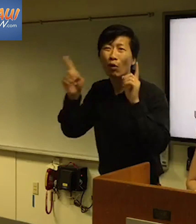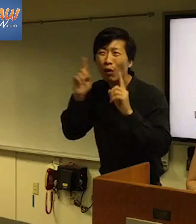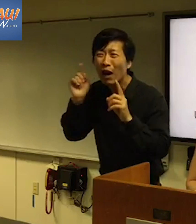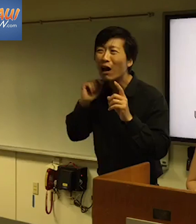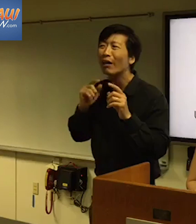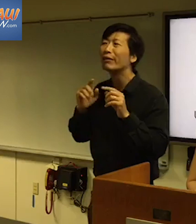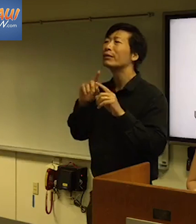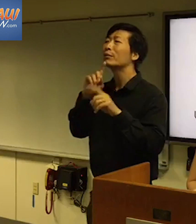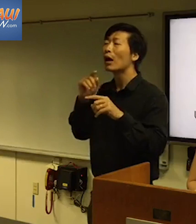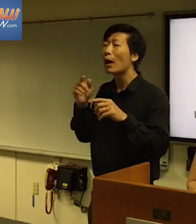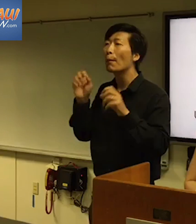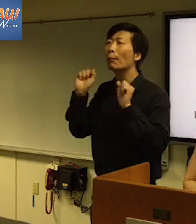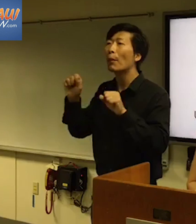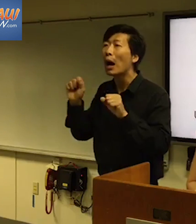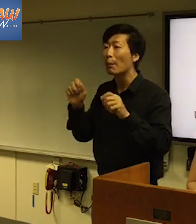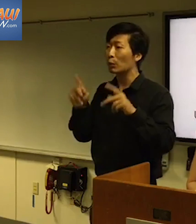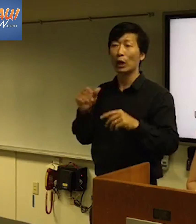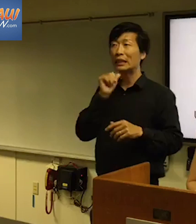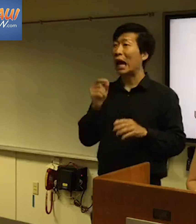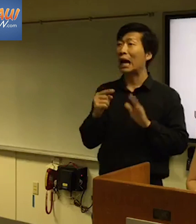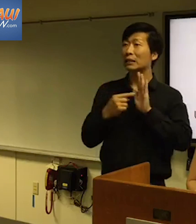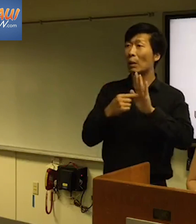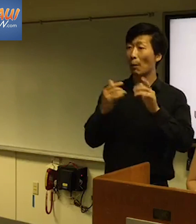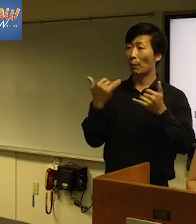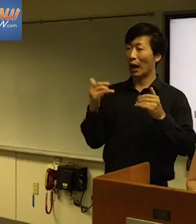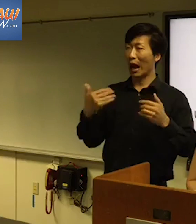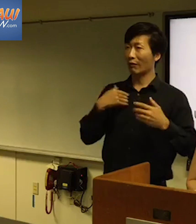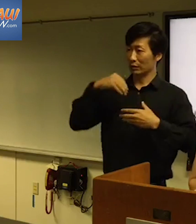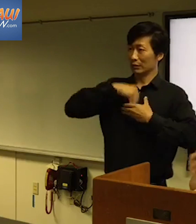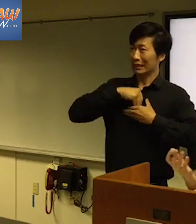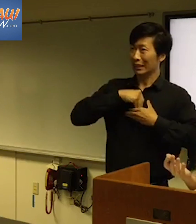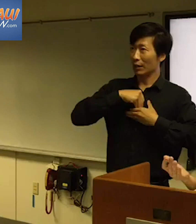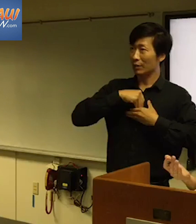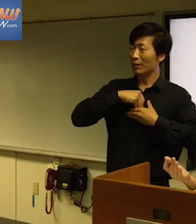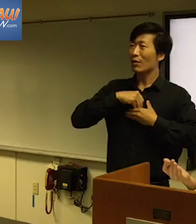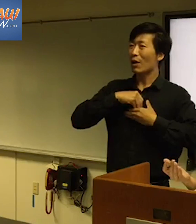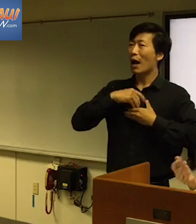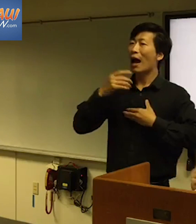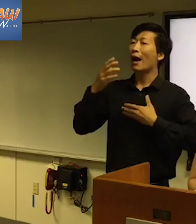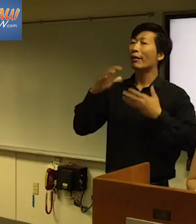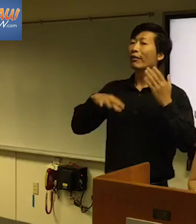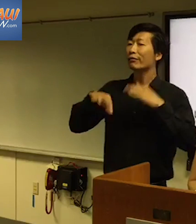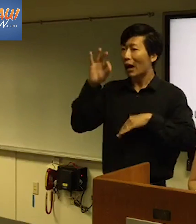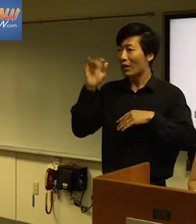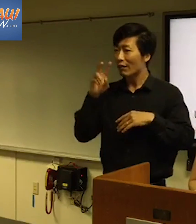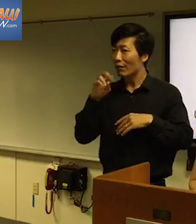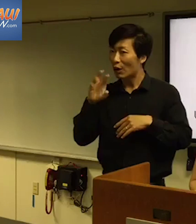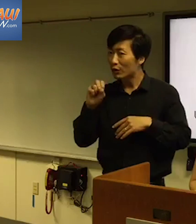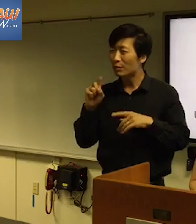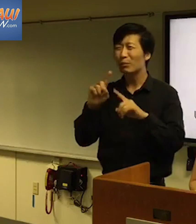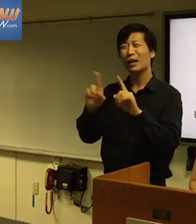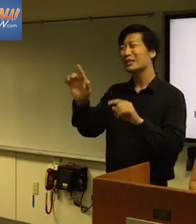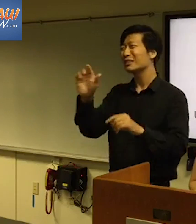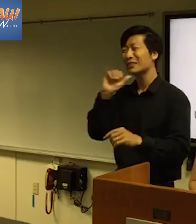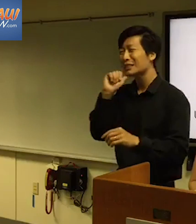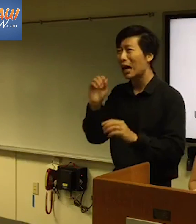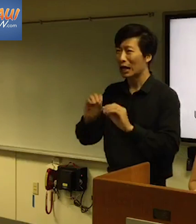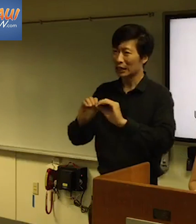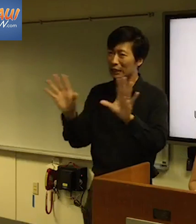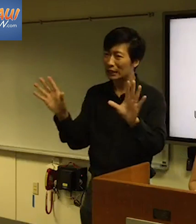exposure to those areas with symptoms where other diseases can be ruled out, such as the flu and other common